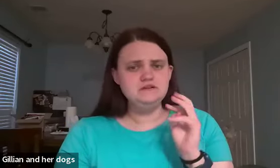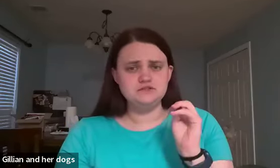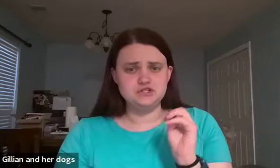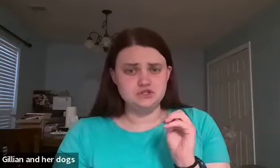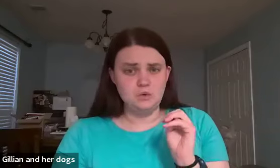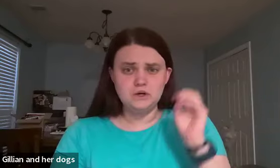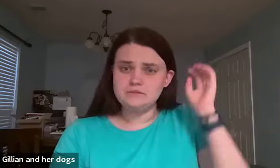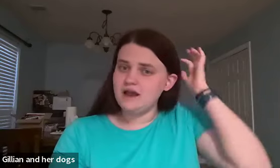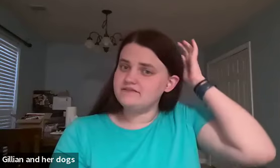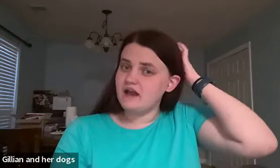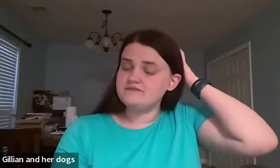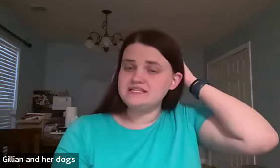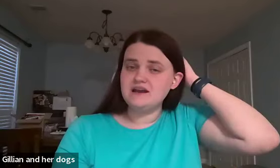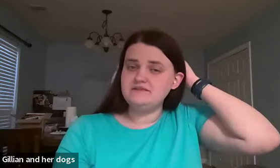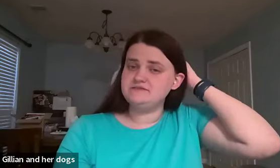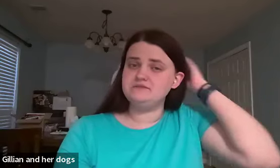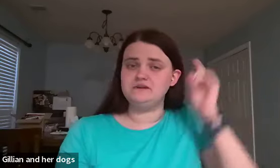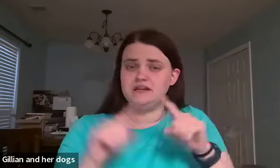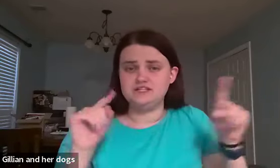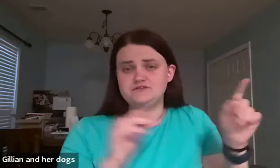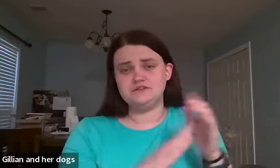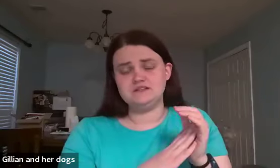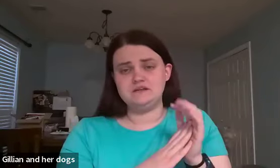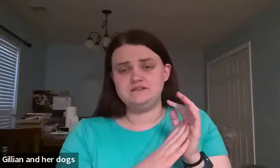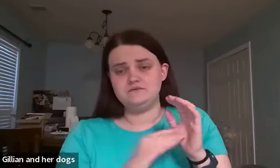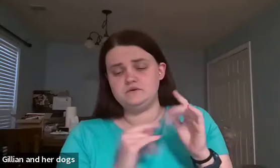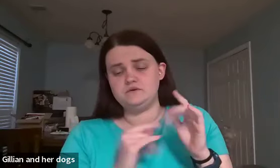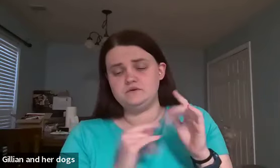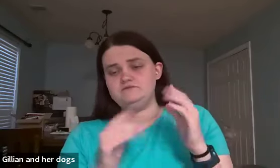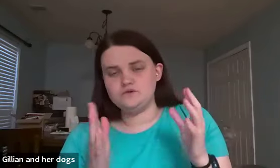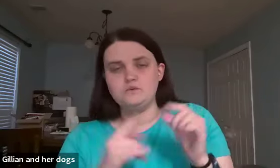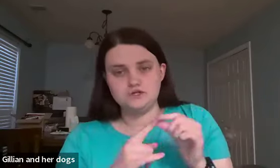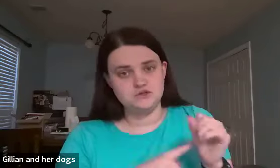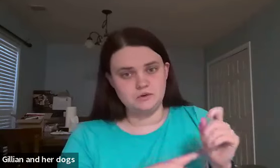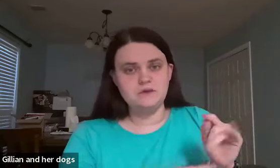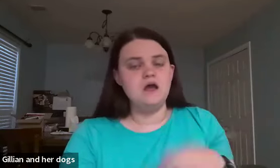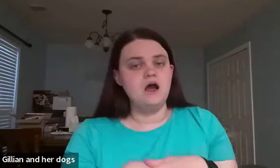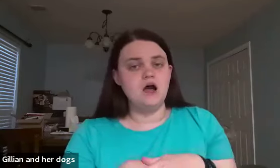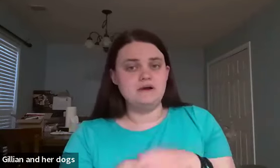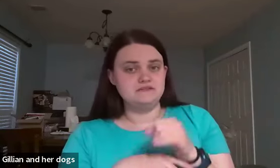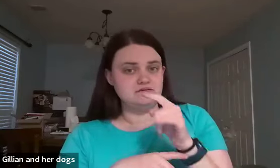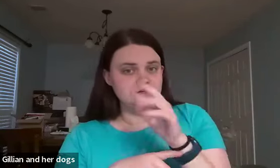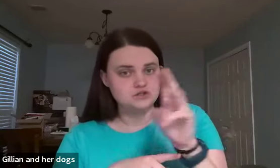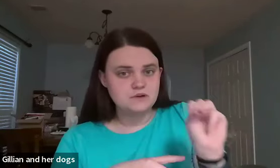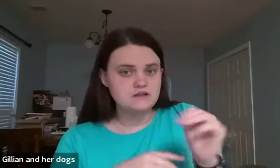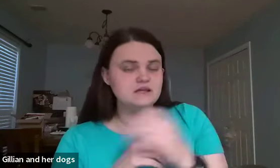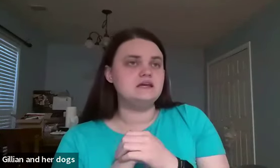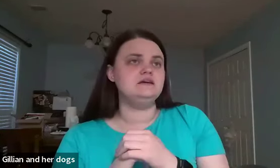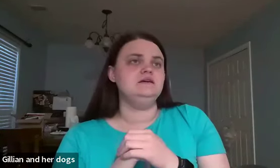Typically for storm, I've seen kind of different variations for the sign for the word storm. I've seen finger spelling it.